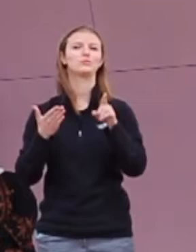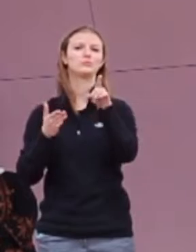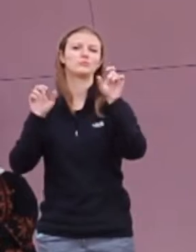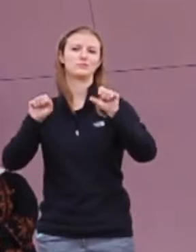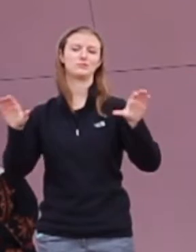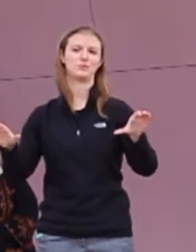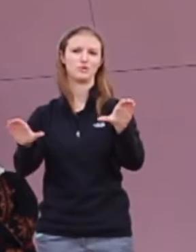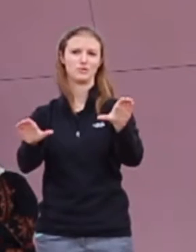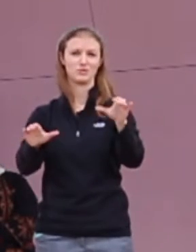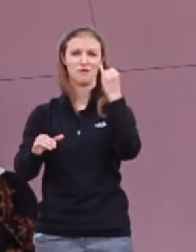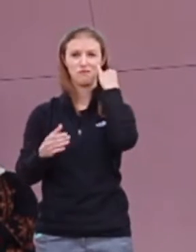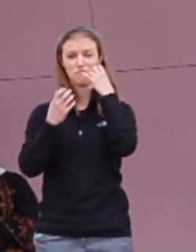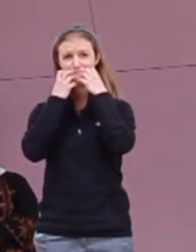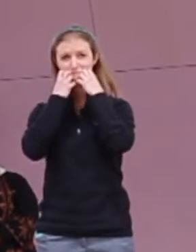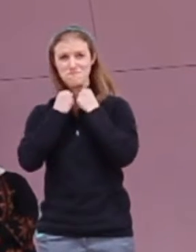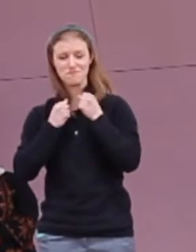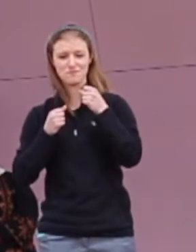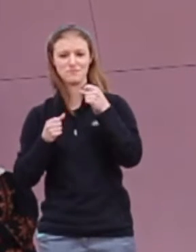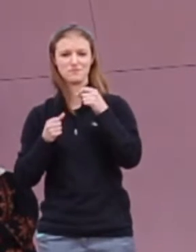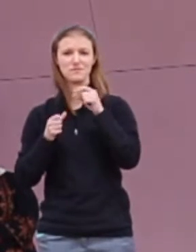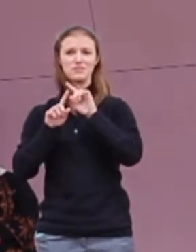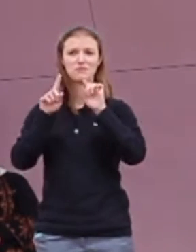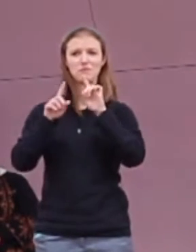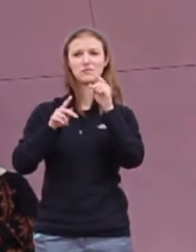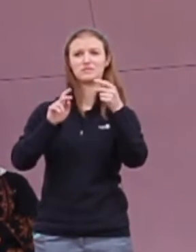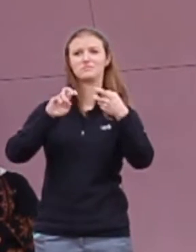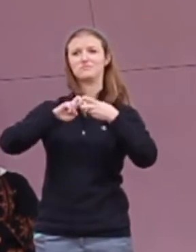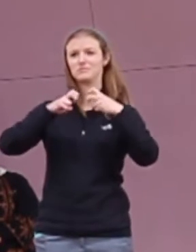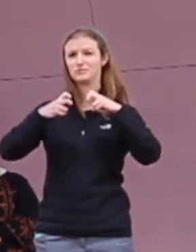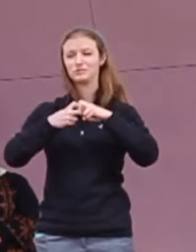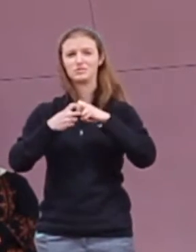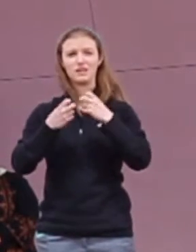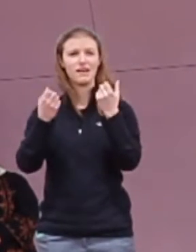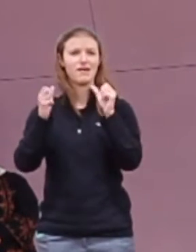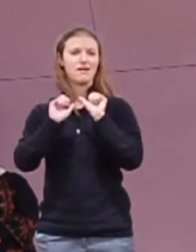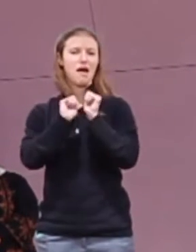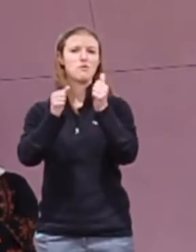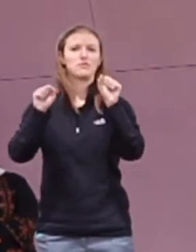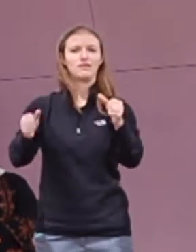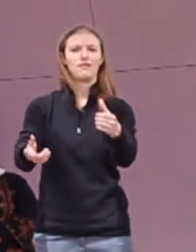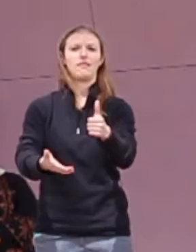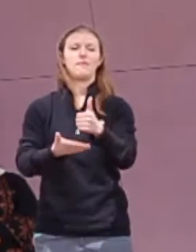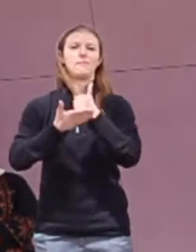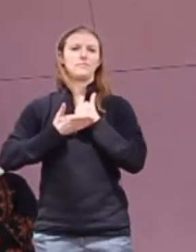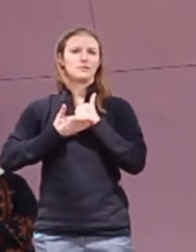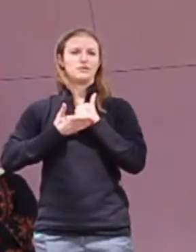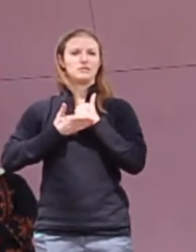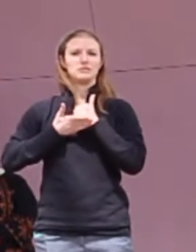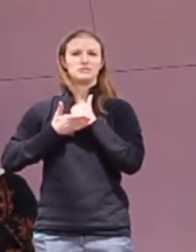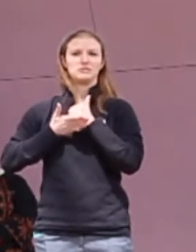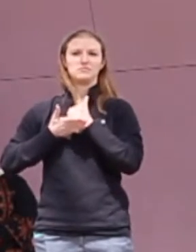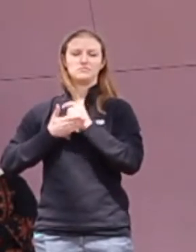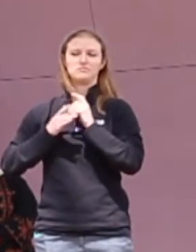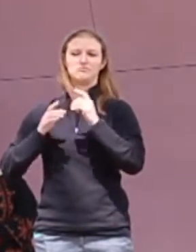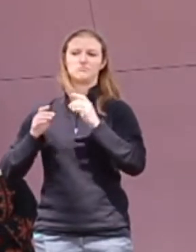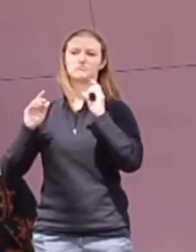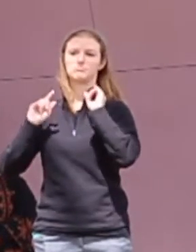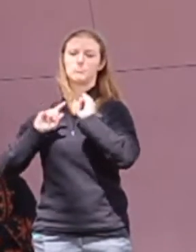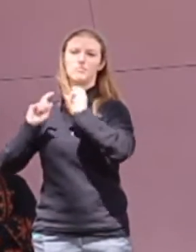who cares about these issues. What can you do to help us give justice to people who need it the